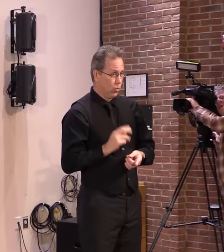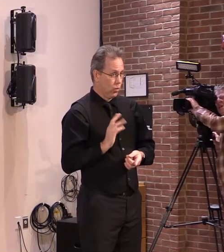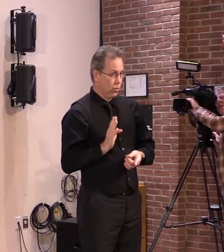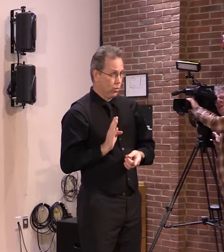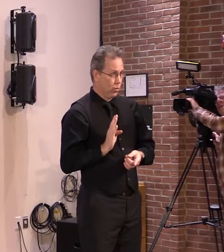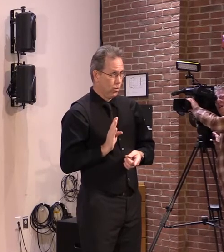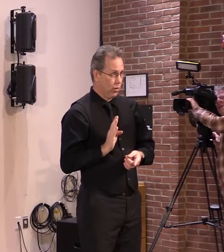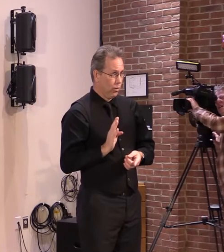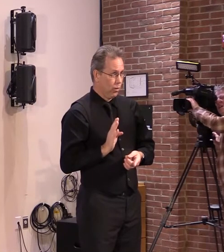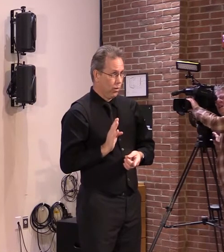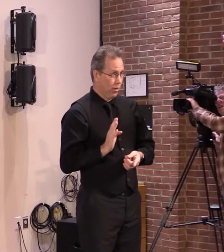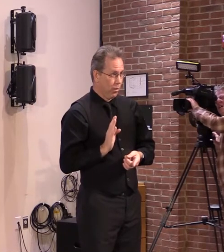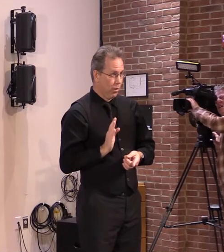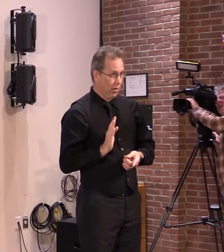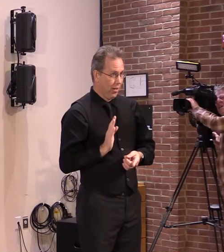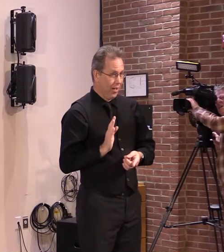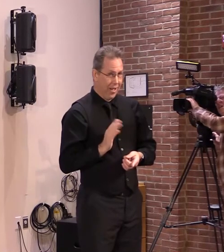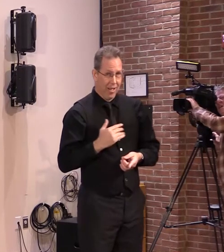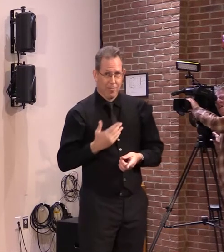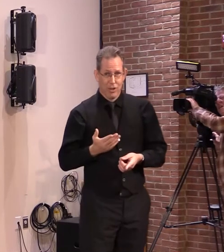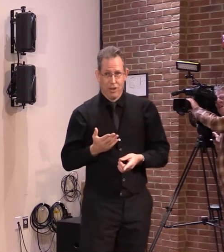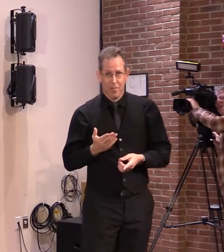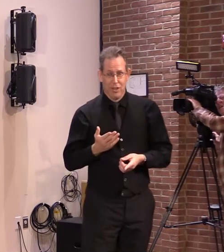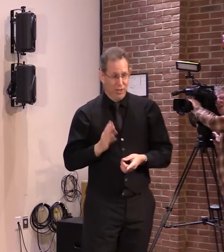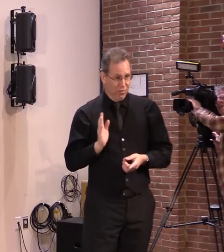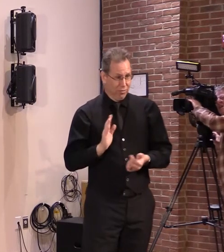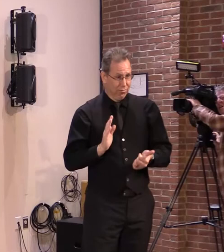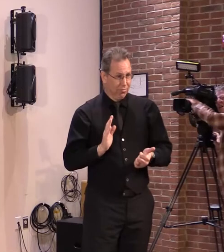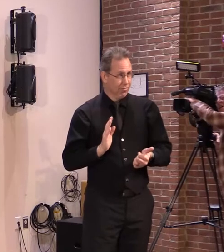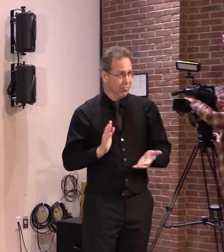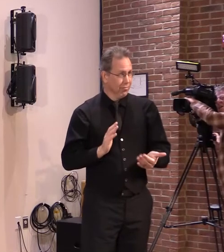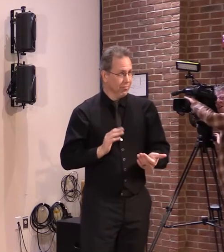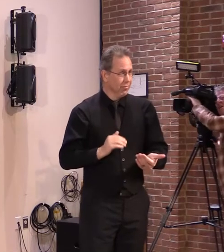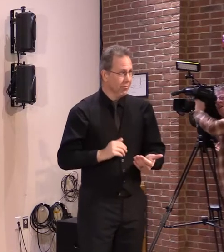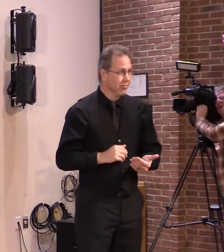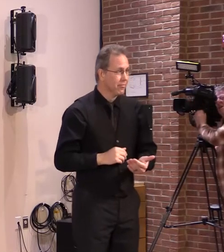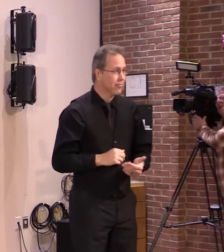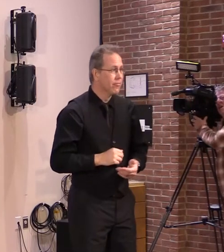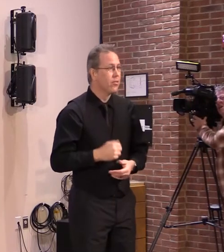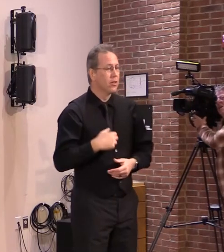Jason, this is Guy Page. Okay. Why don't we go to you, Guy, and then Chris, if you're on, we'll go to you next.